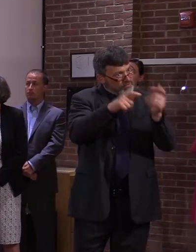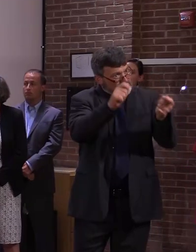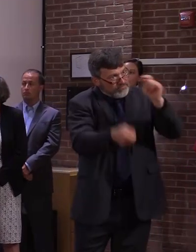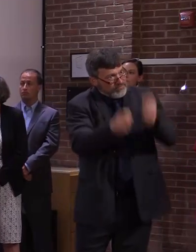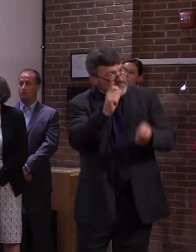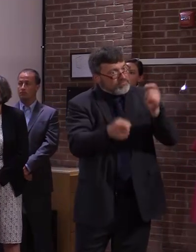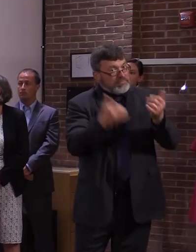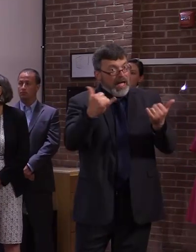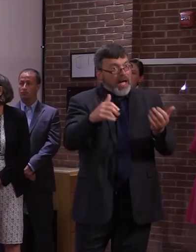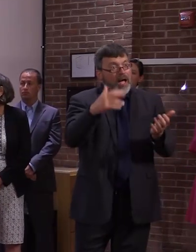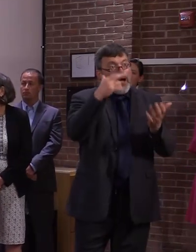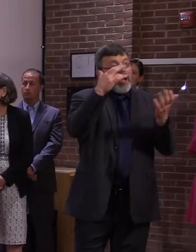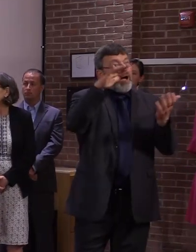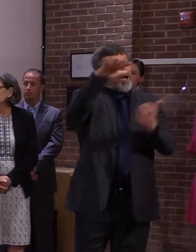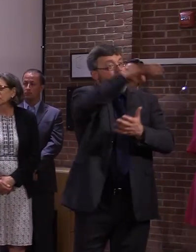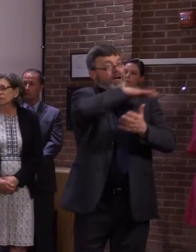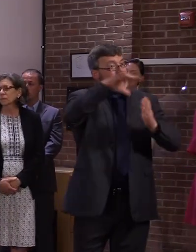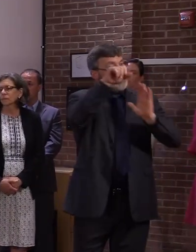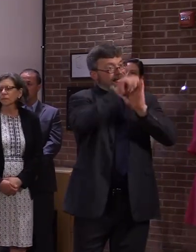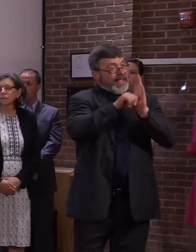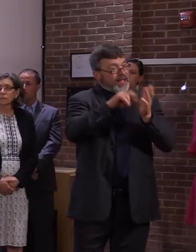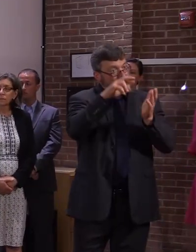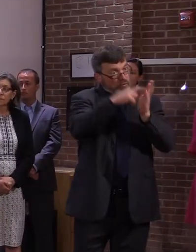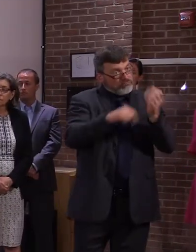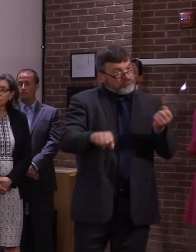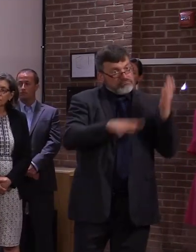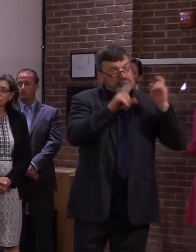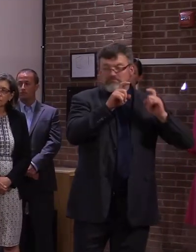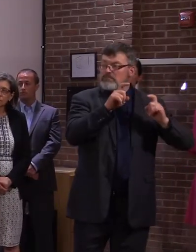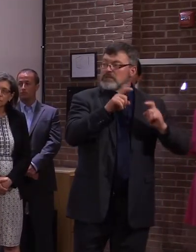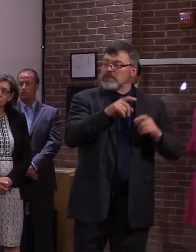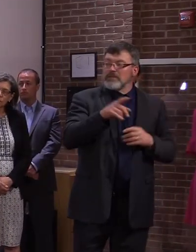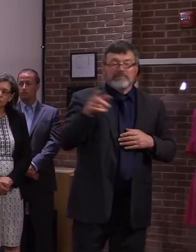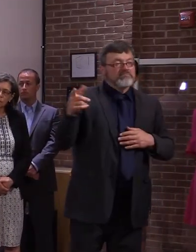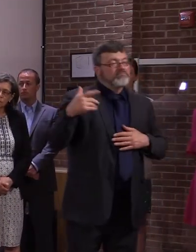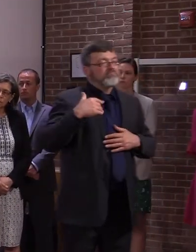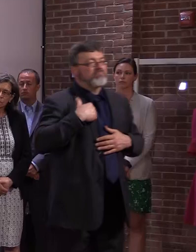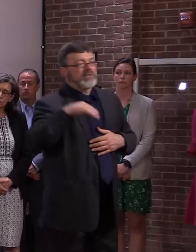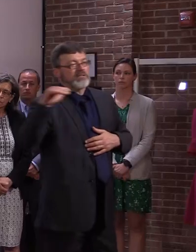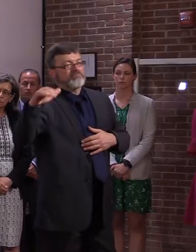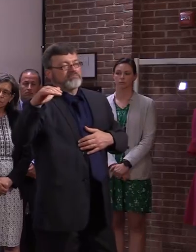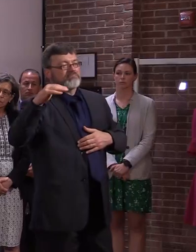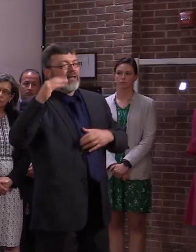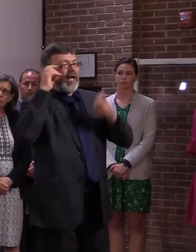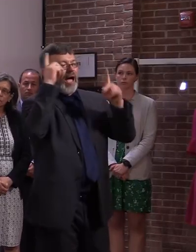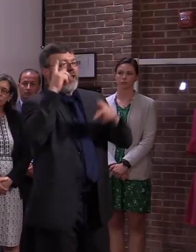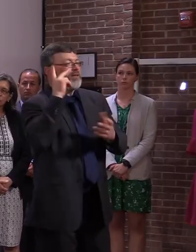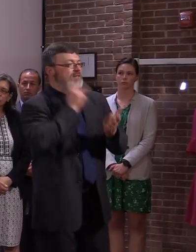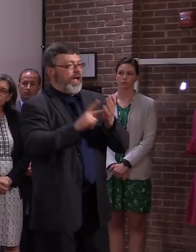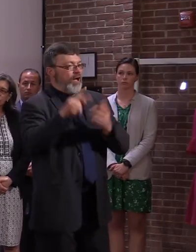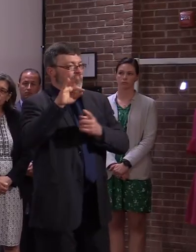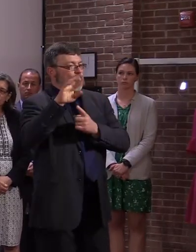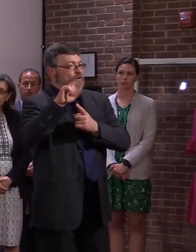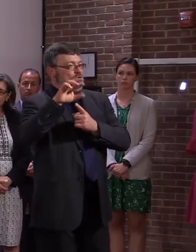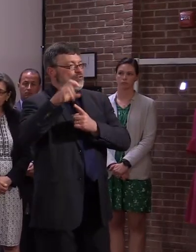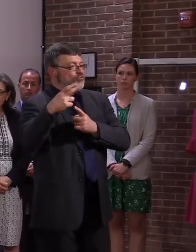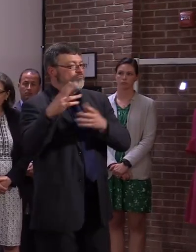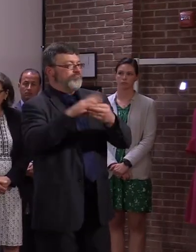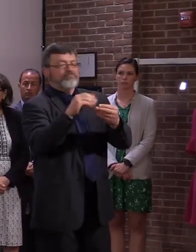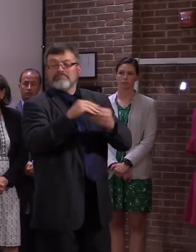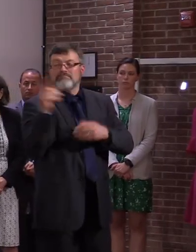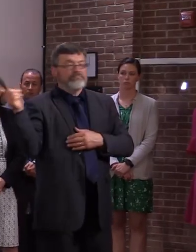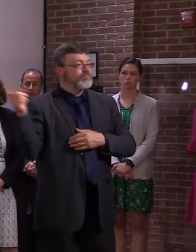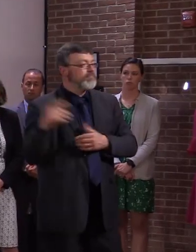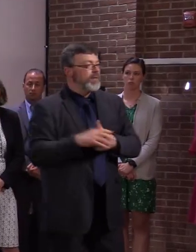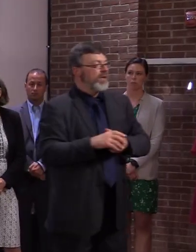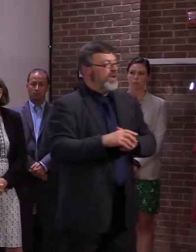I'll let Secretary French answer that. Yeah, hi. No change in